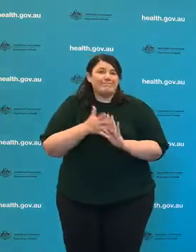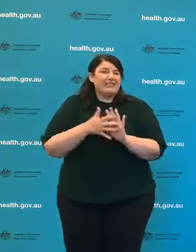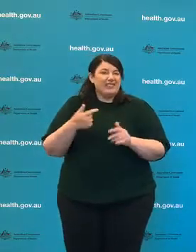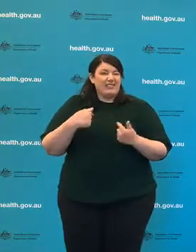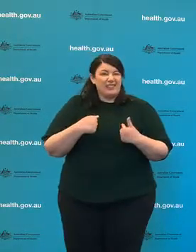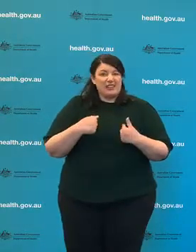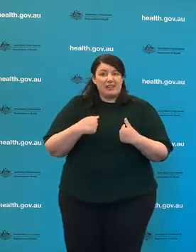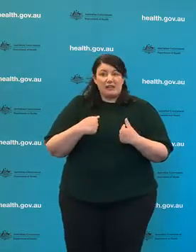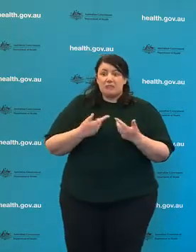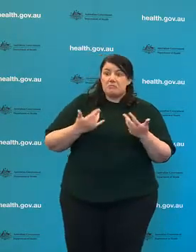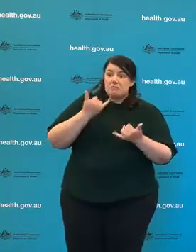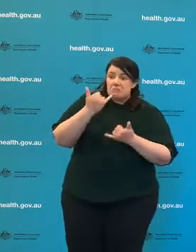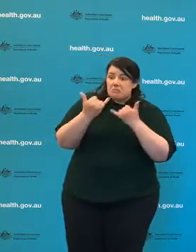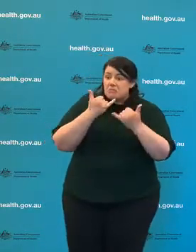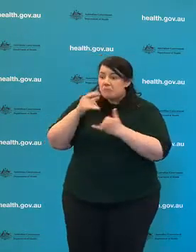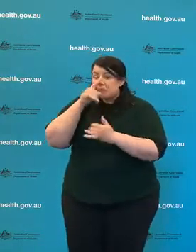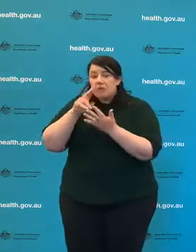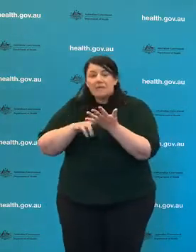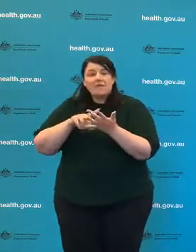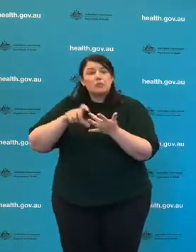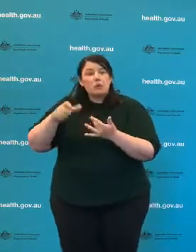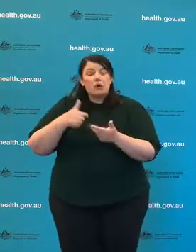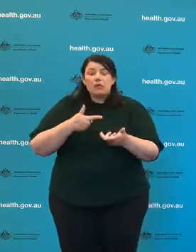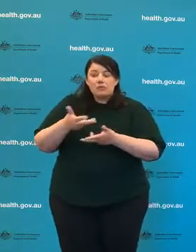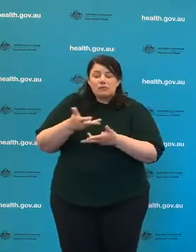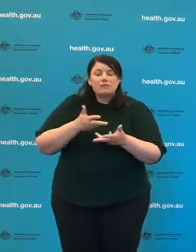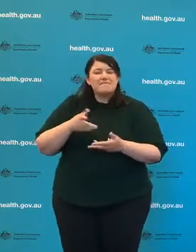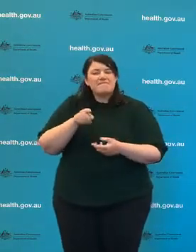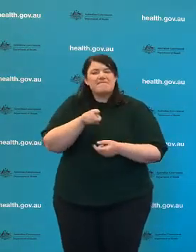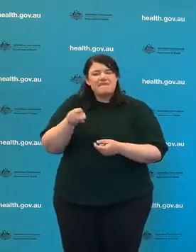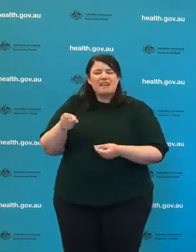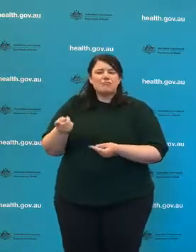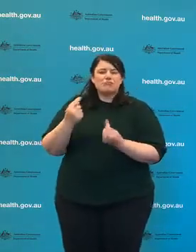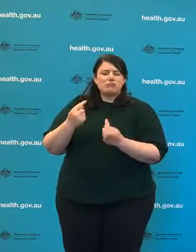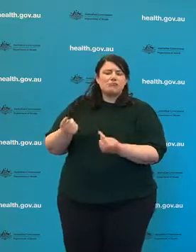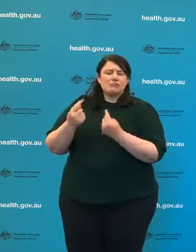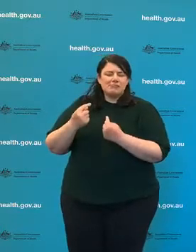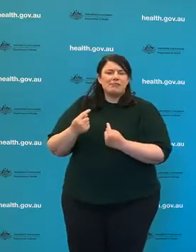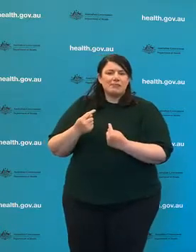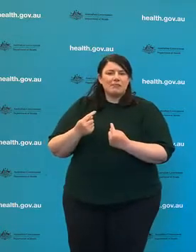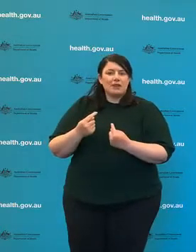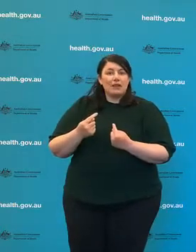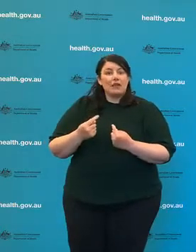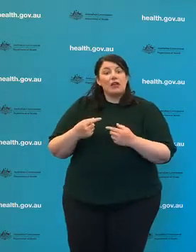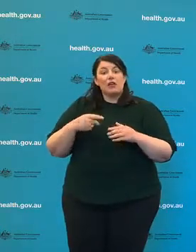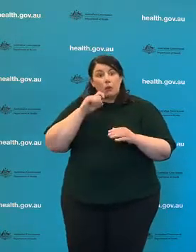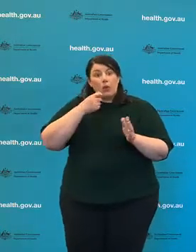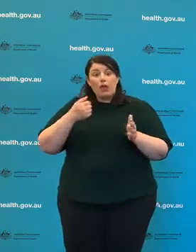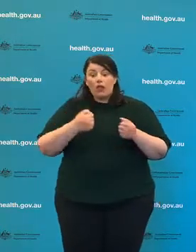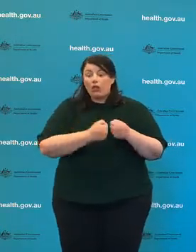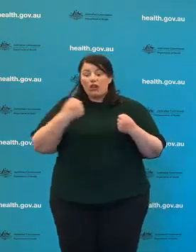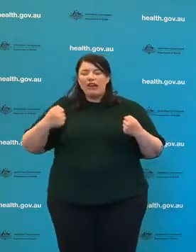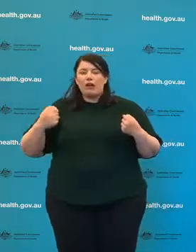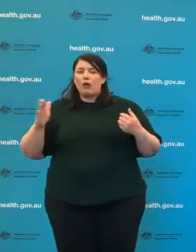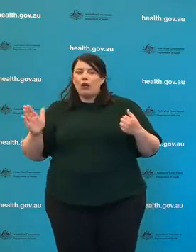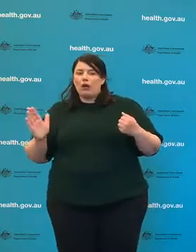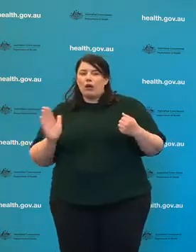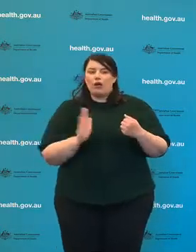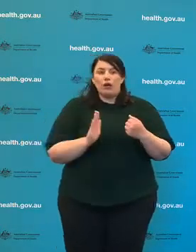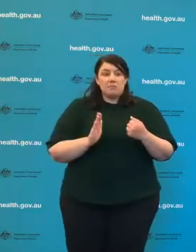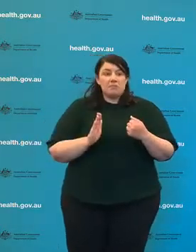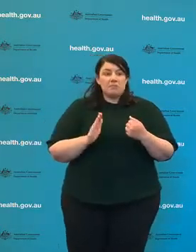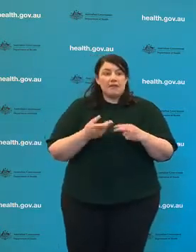with Victorian colleagues is that they are more than prepared to look at the timelines and revisit